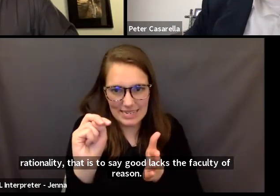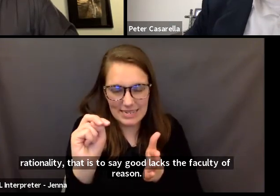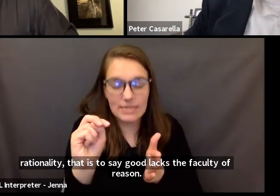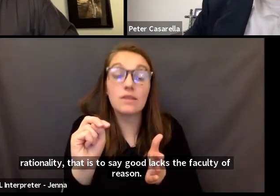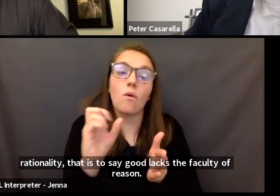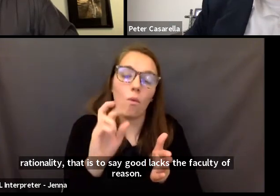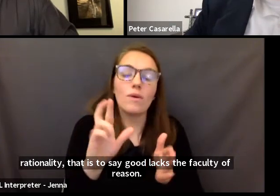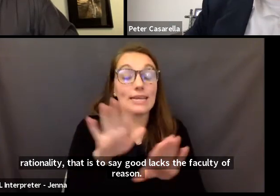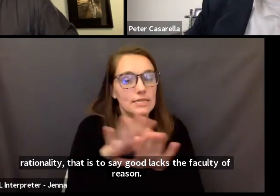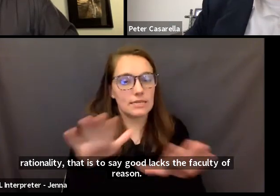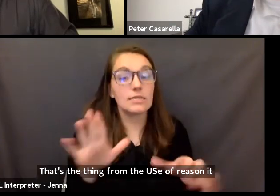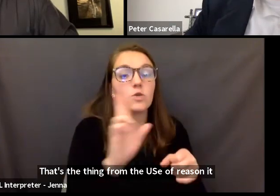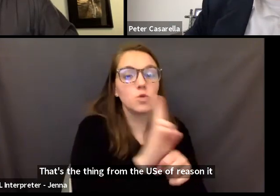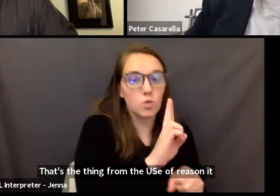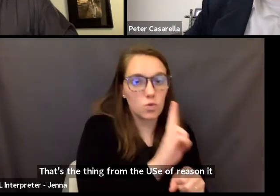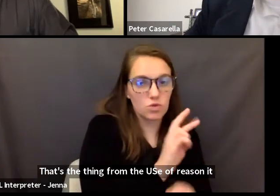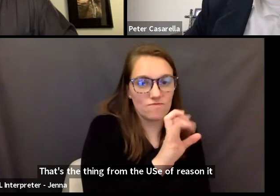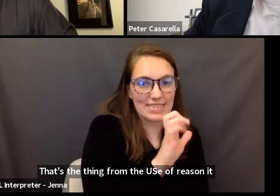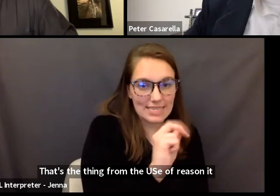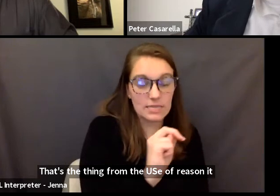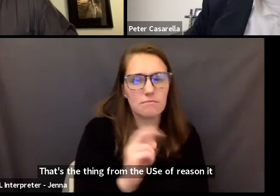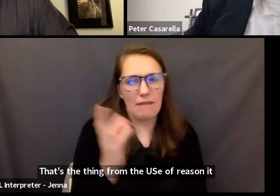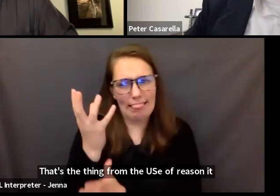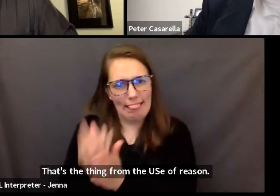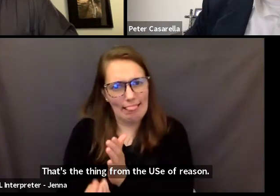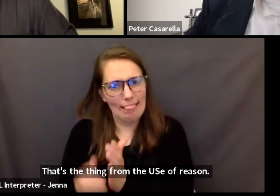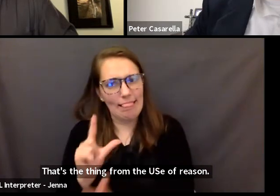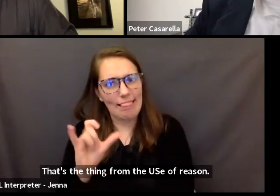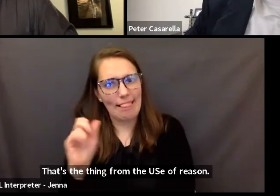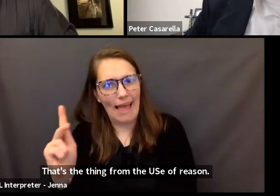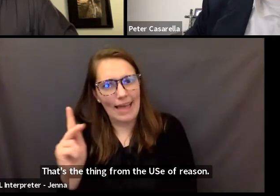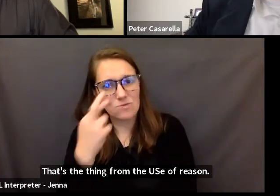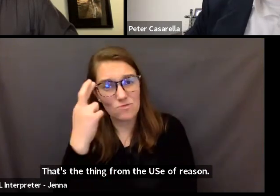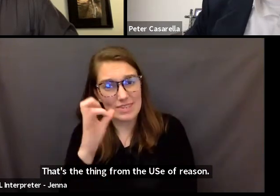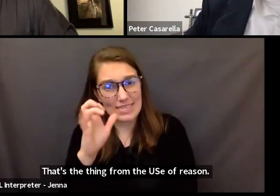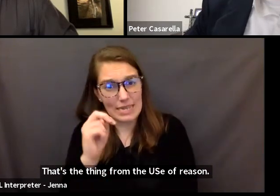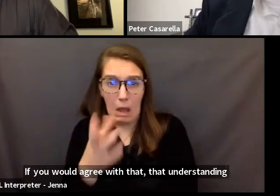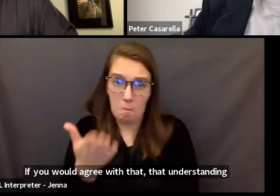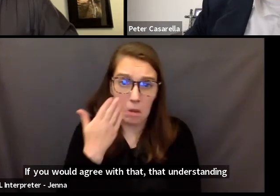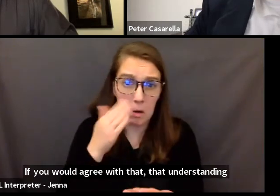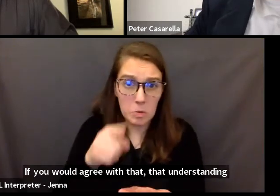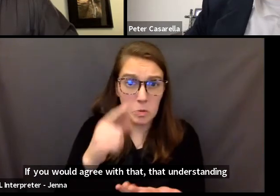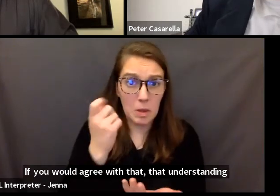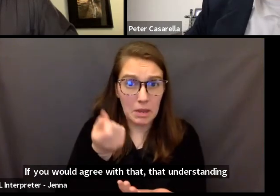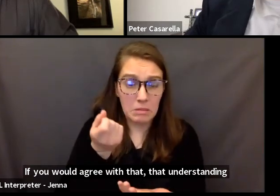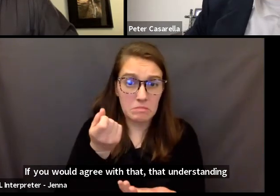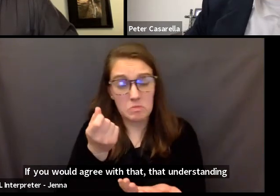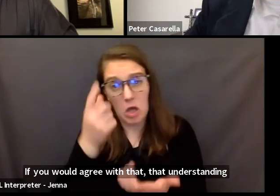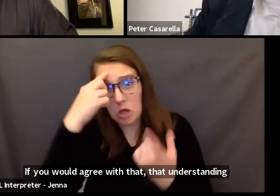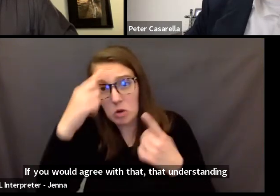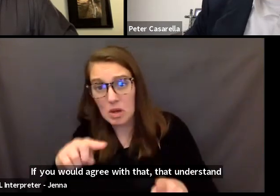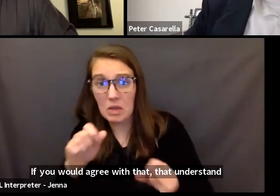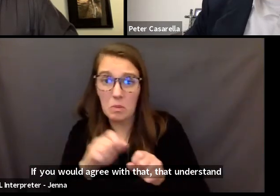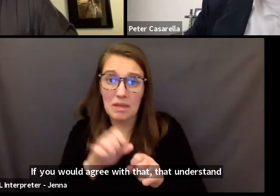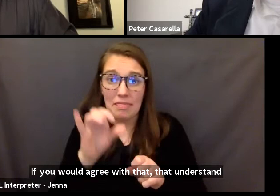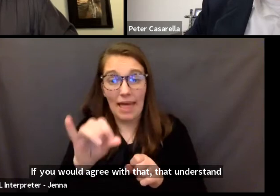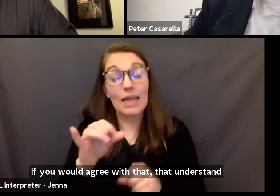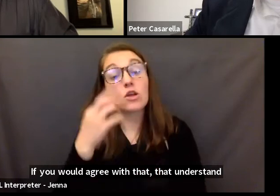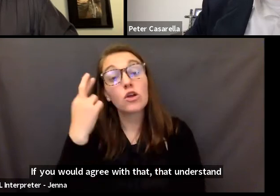reason. If you would agree with that, that understanding of the specific form of rational